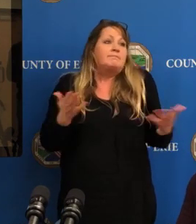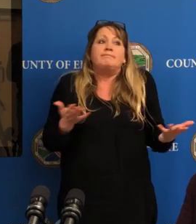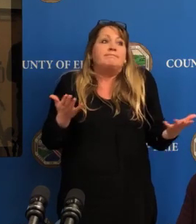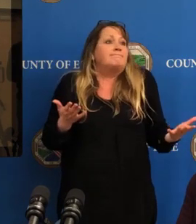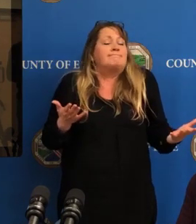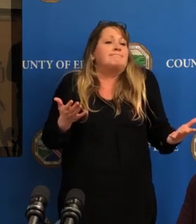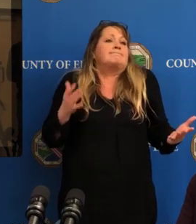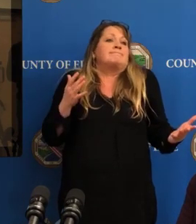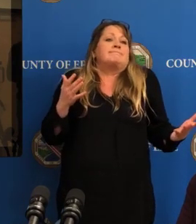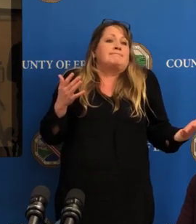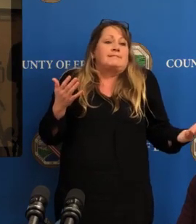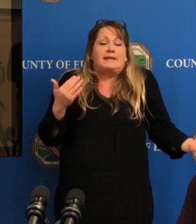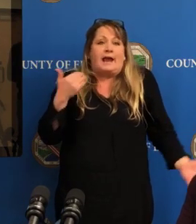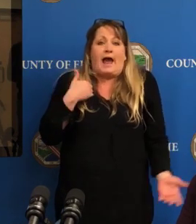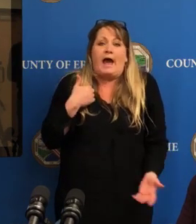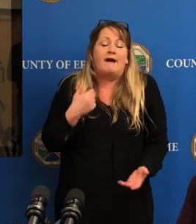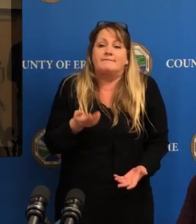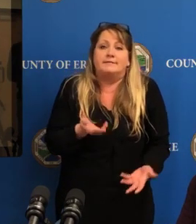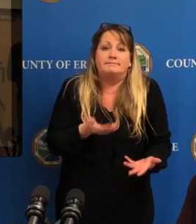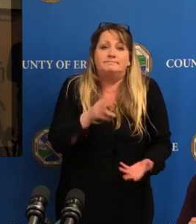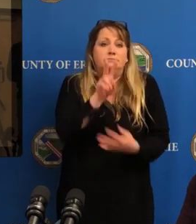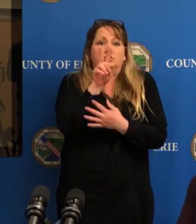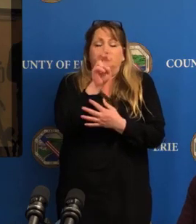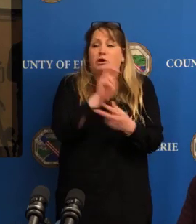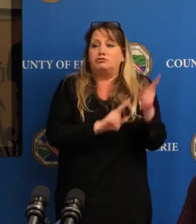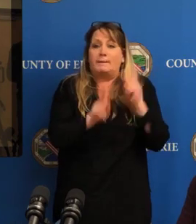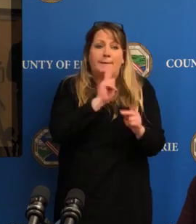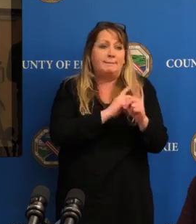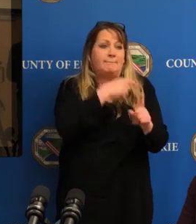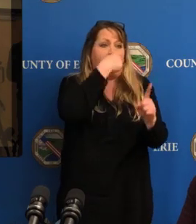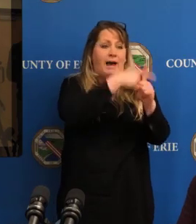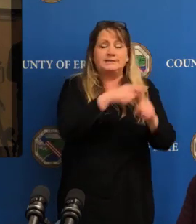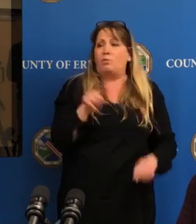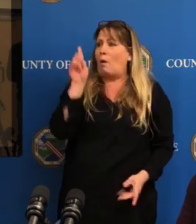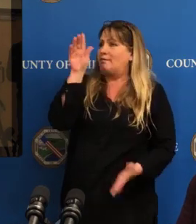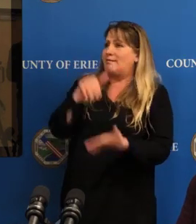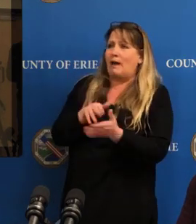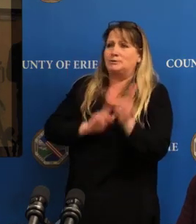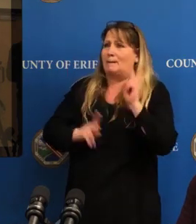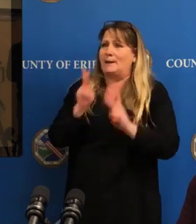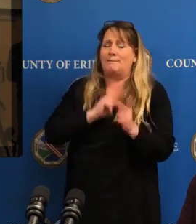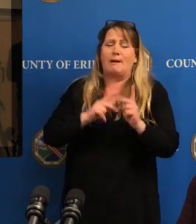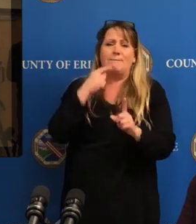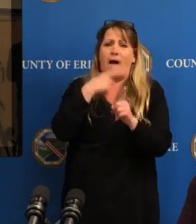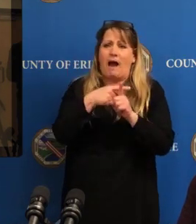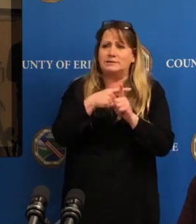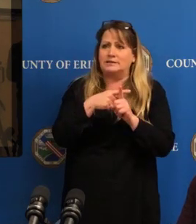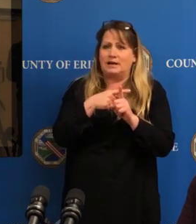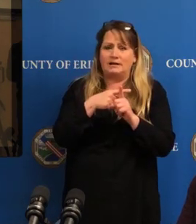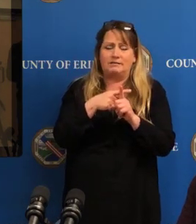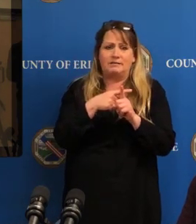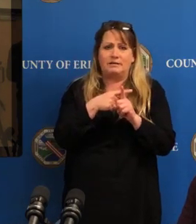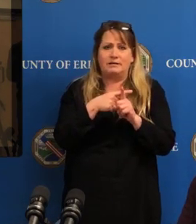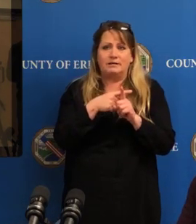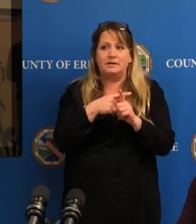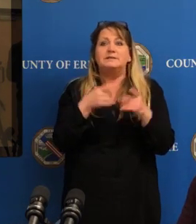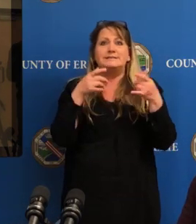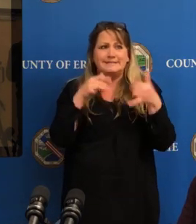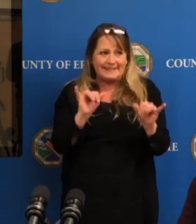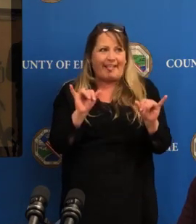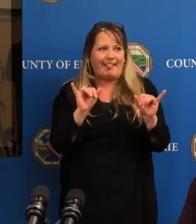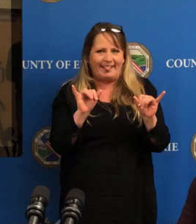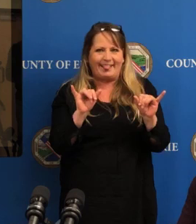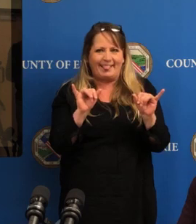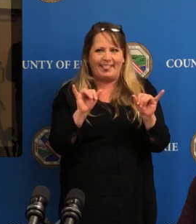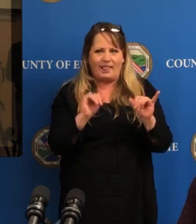we have 200 people positive or 1,000 people positive, that have test positive, we still